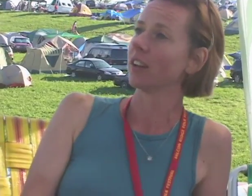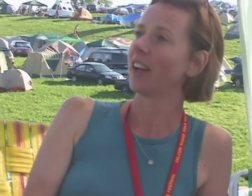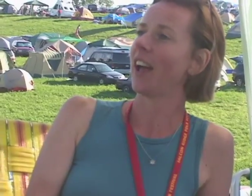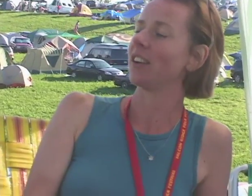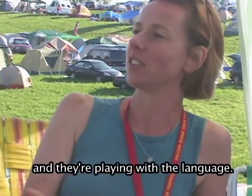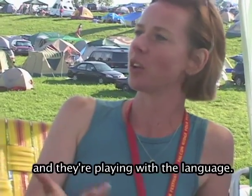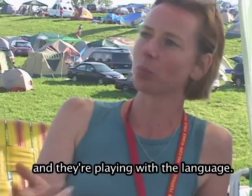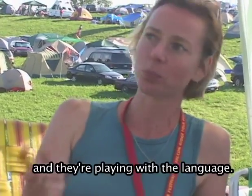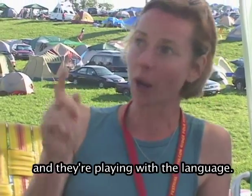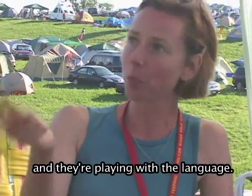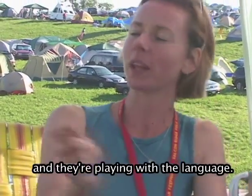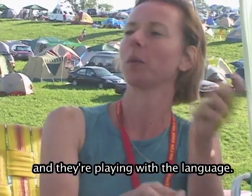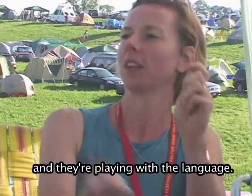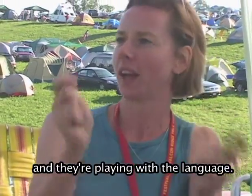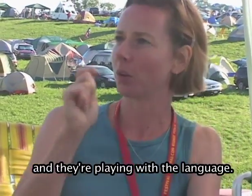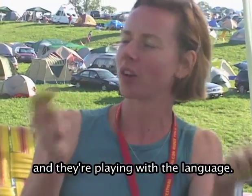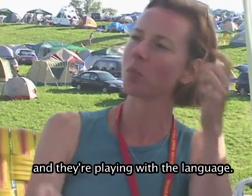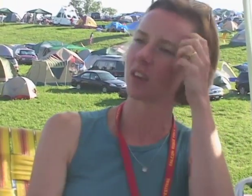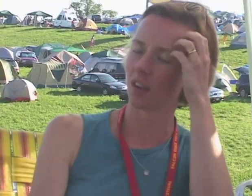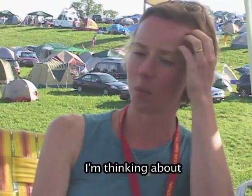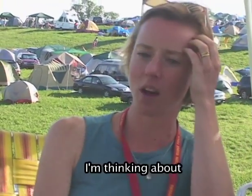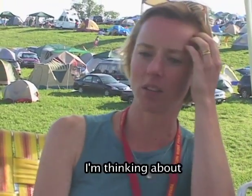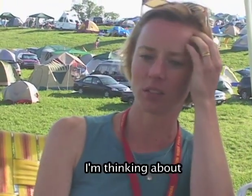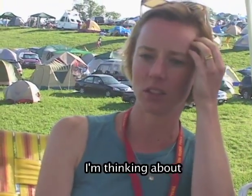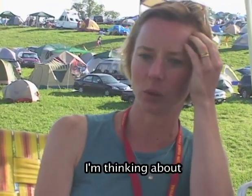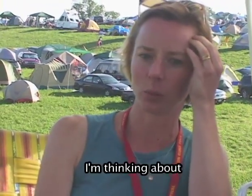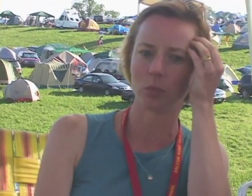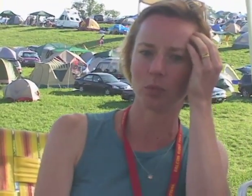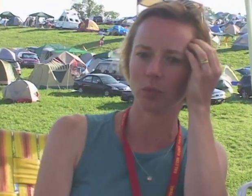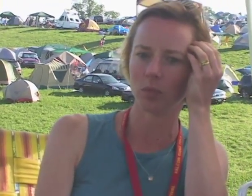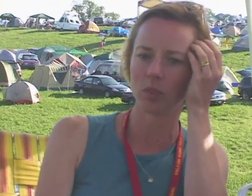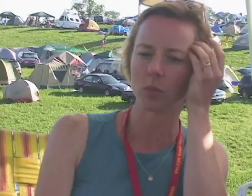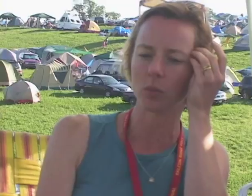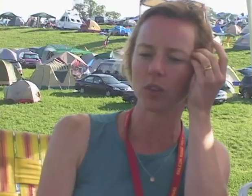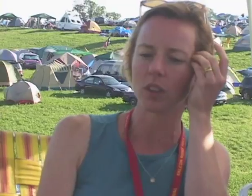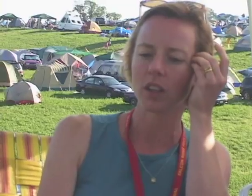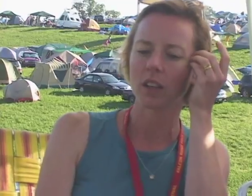lyrical and they're playing with the language. I'm thinking about,